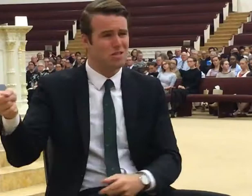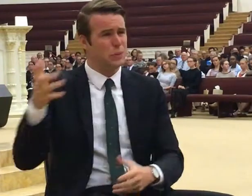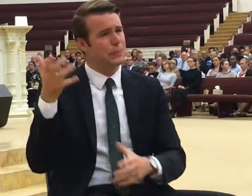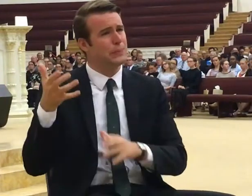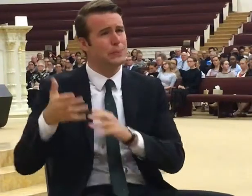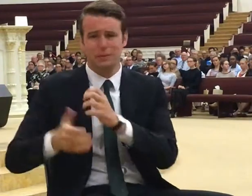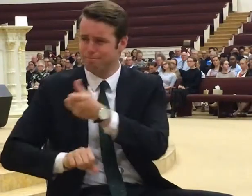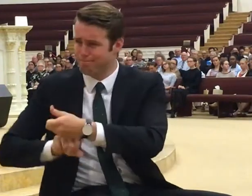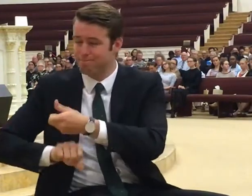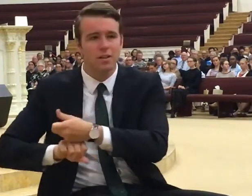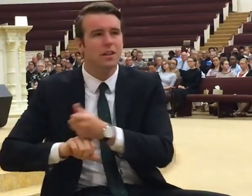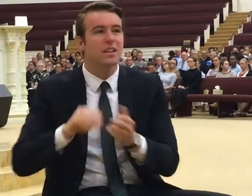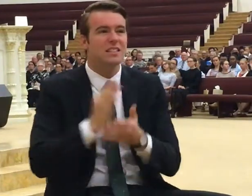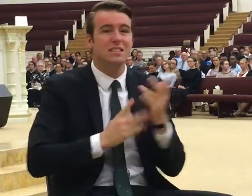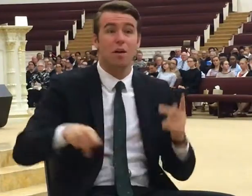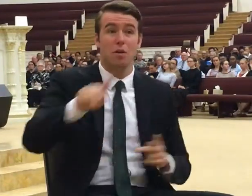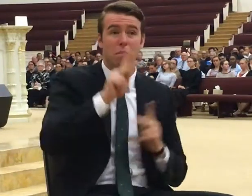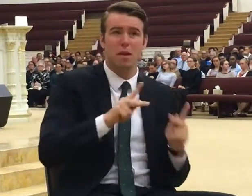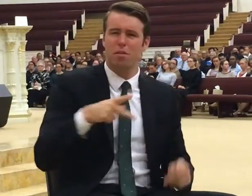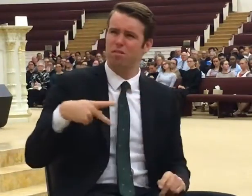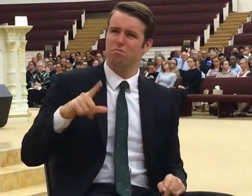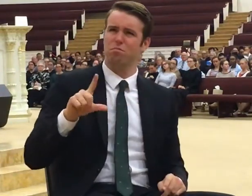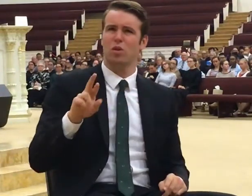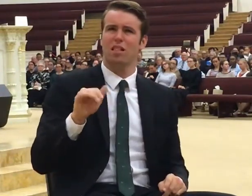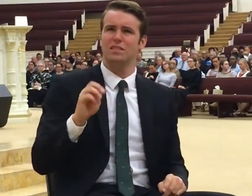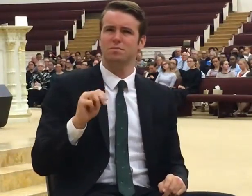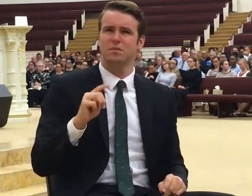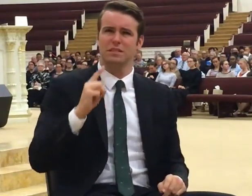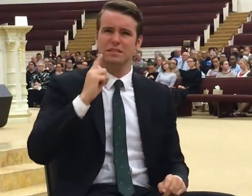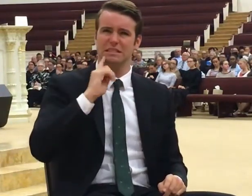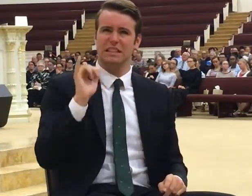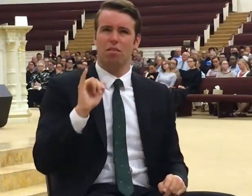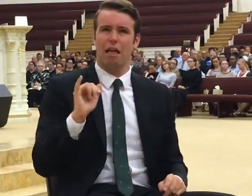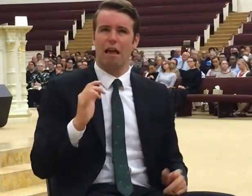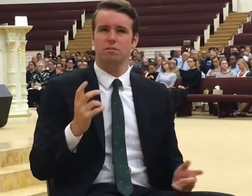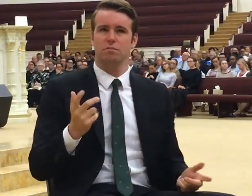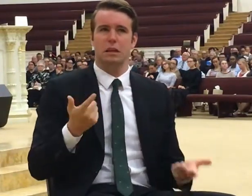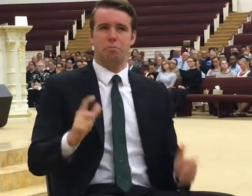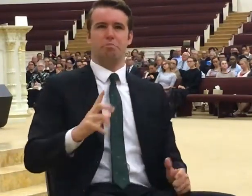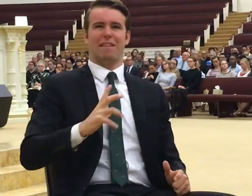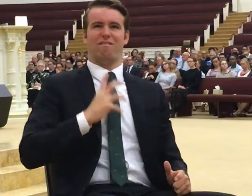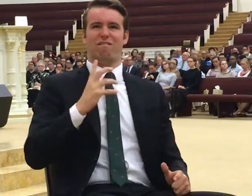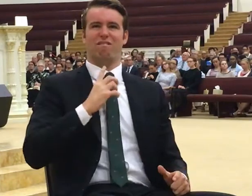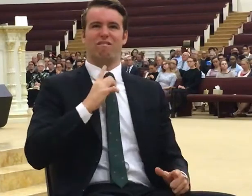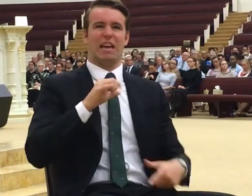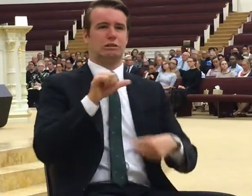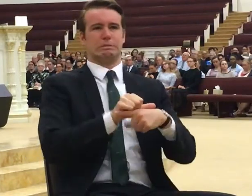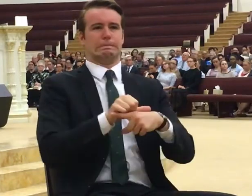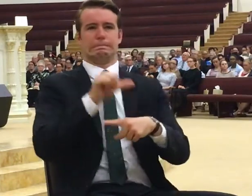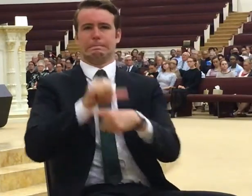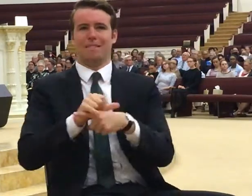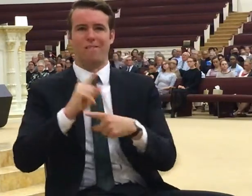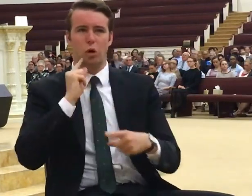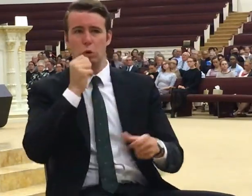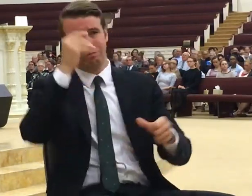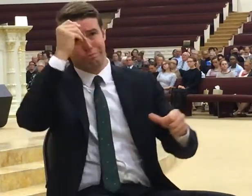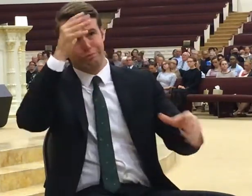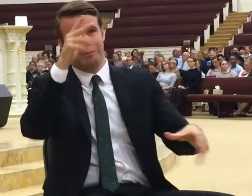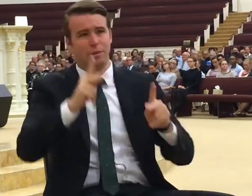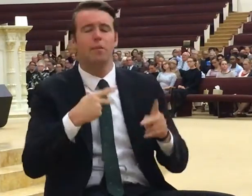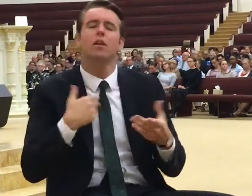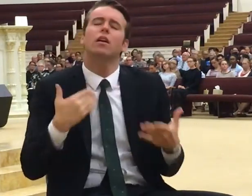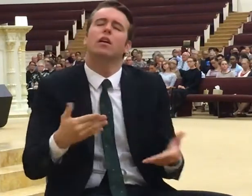Historically, what do I mean by that? Some of you that says, well, that sounds like big fancy terms of high learning. Well,